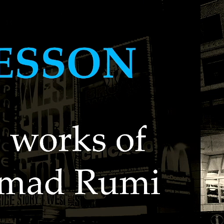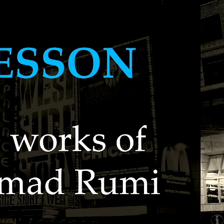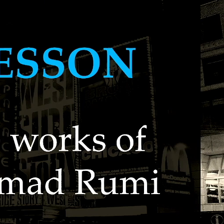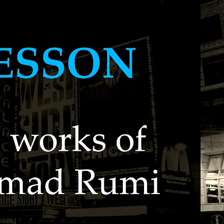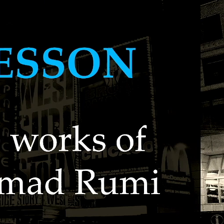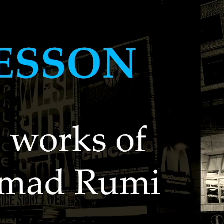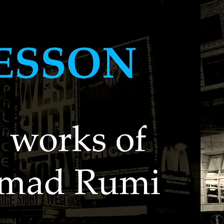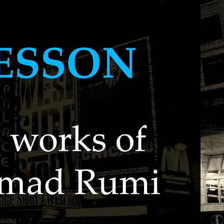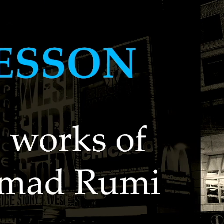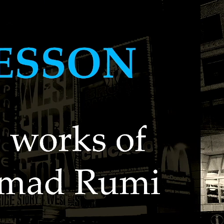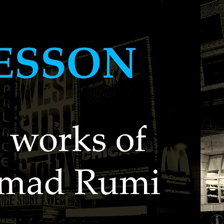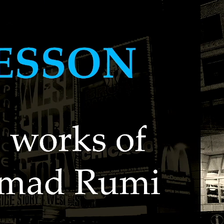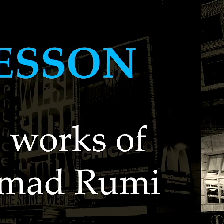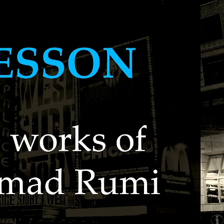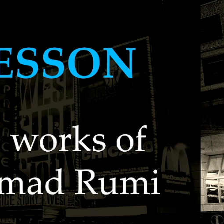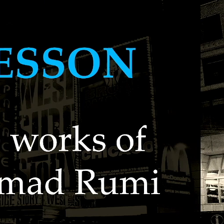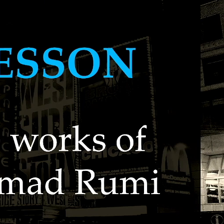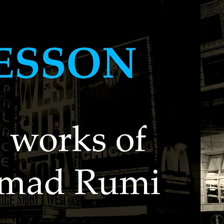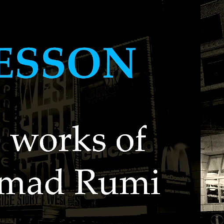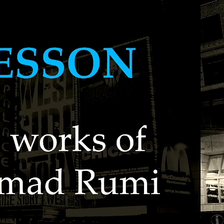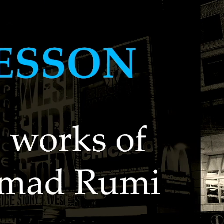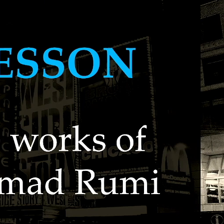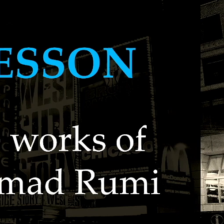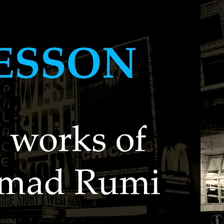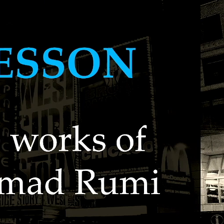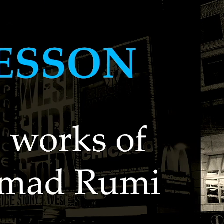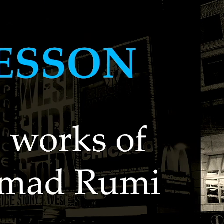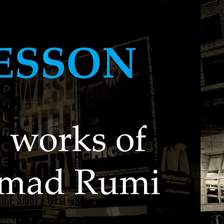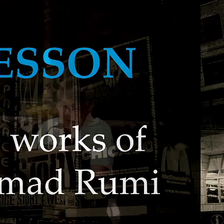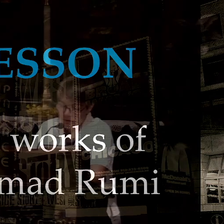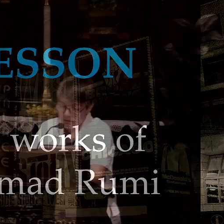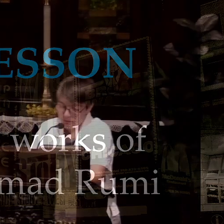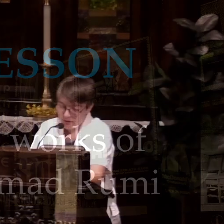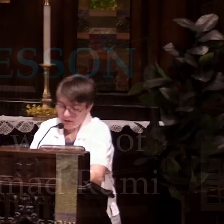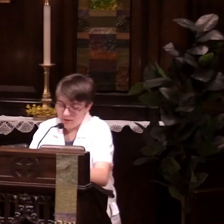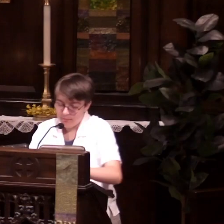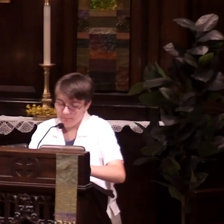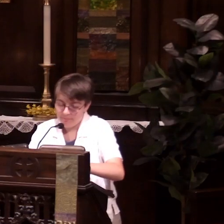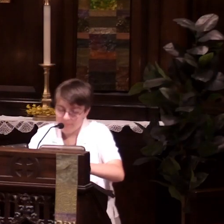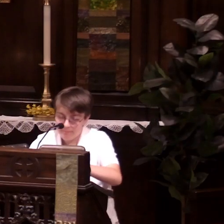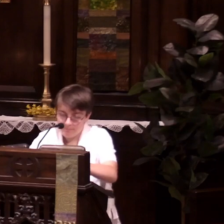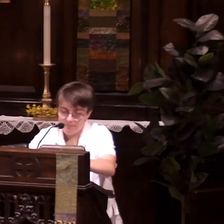motion. Set your life on fire. See those who fan your flame.